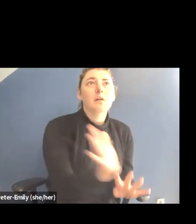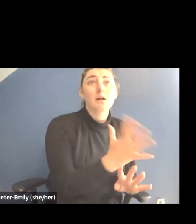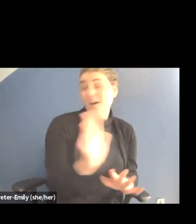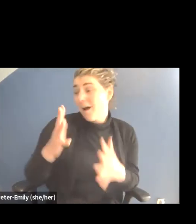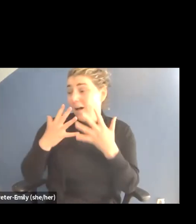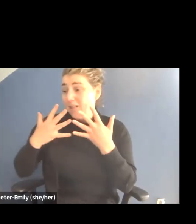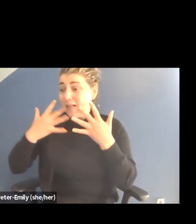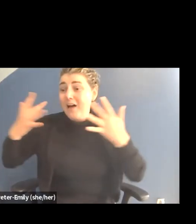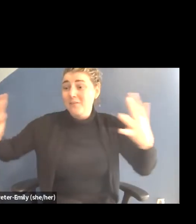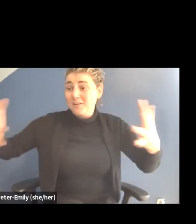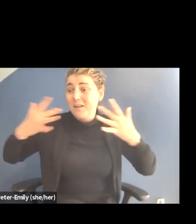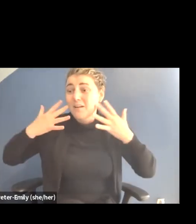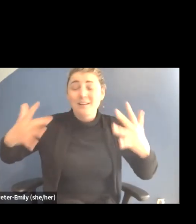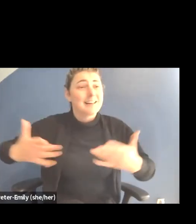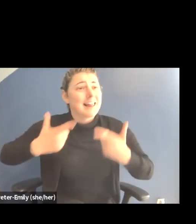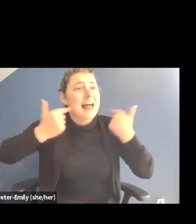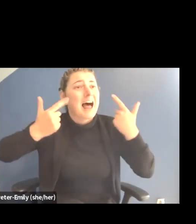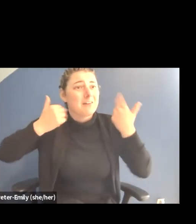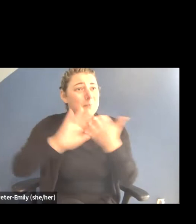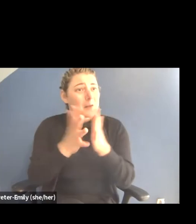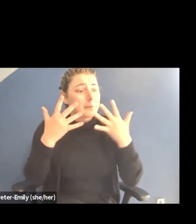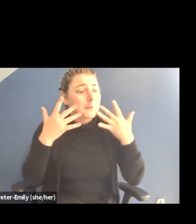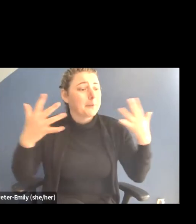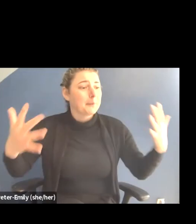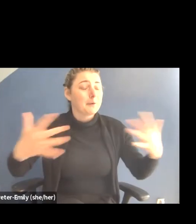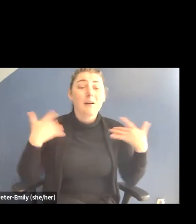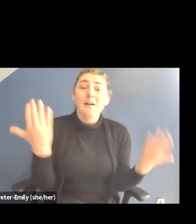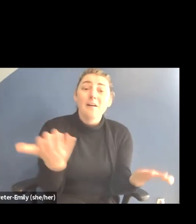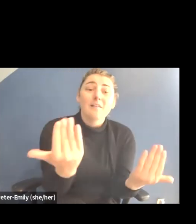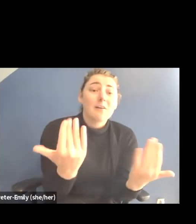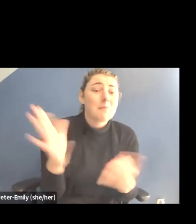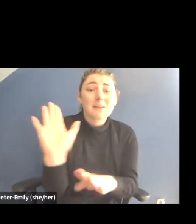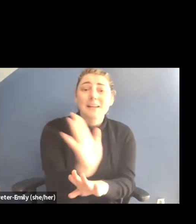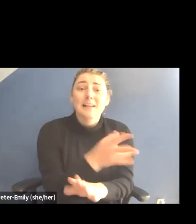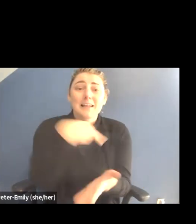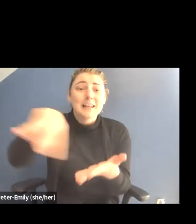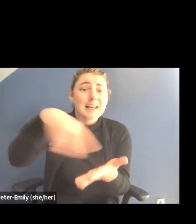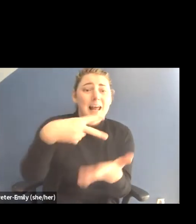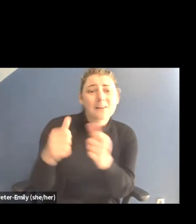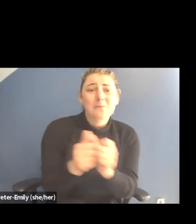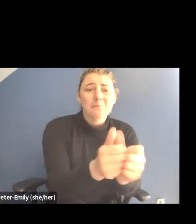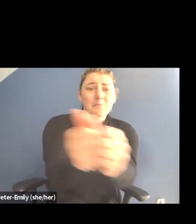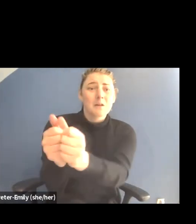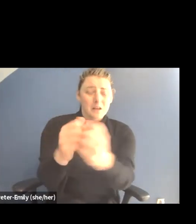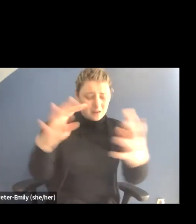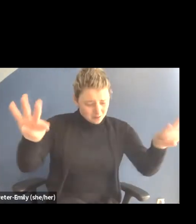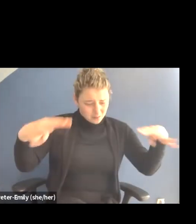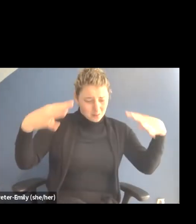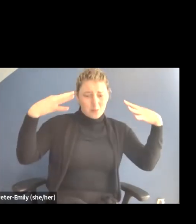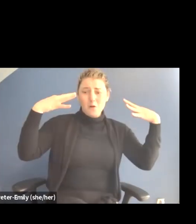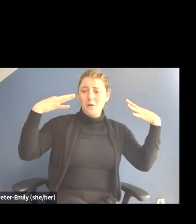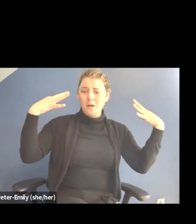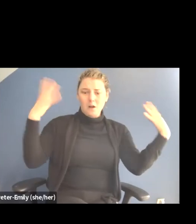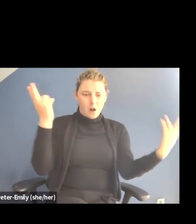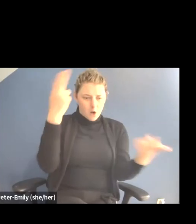is a soundtrack. Friend, dance to this good song. Look how it holds our